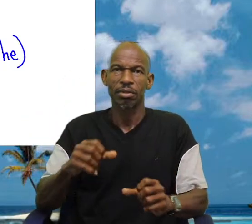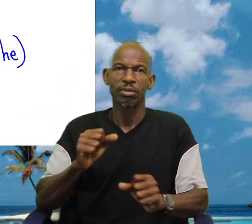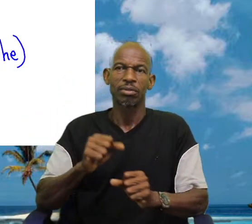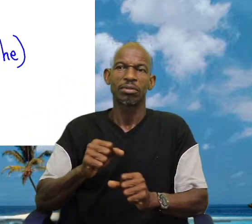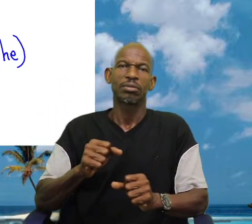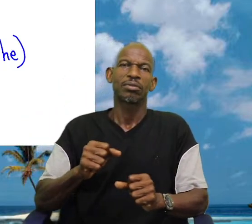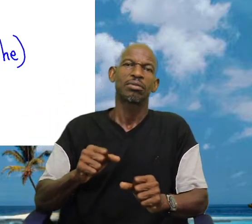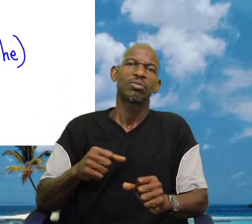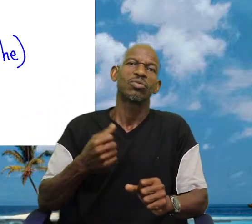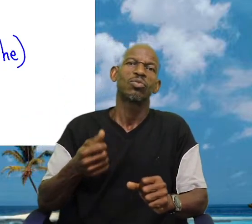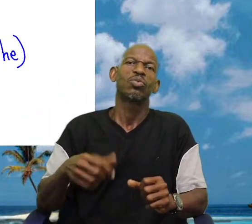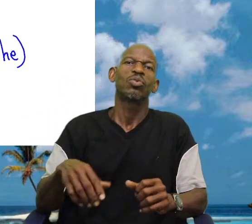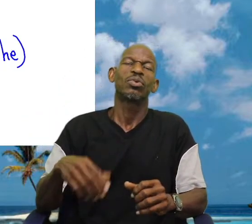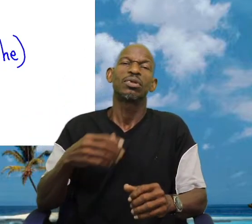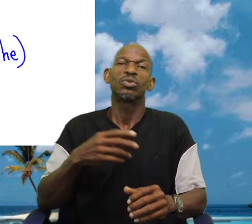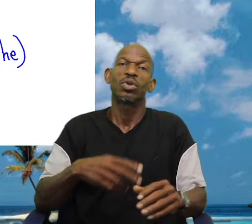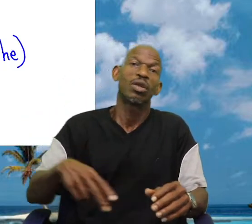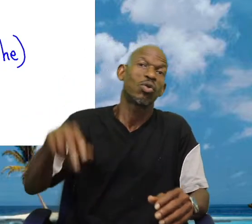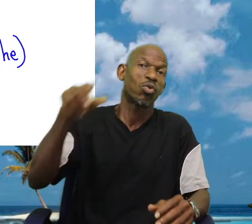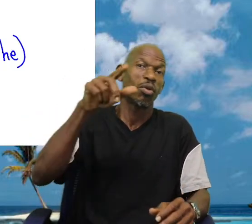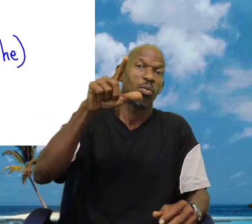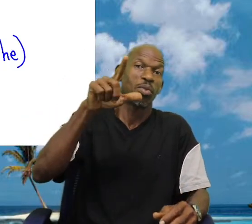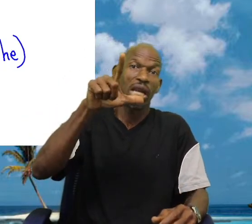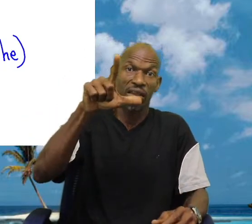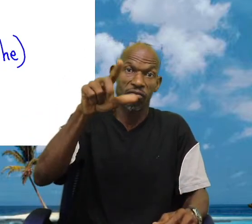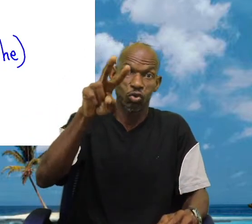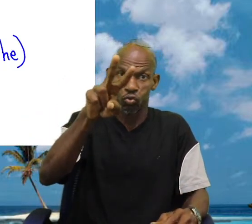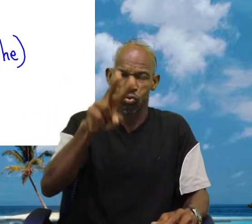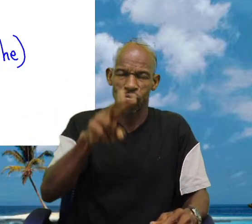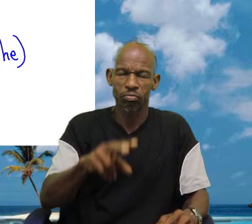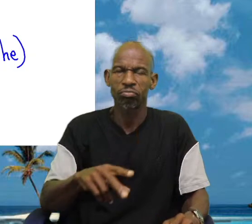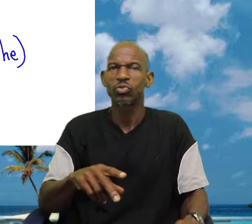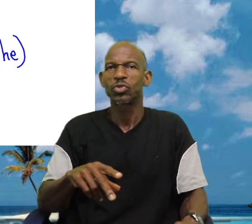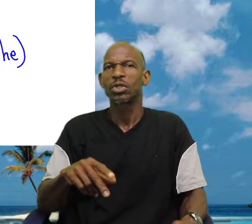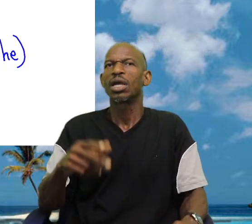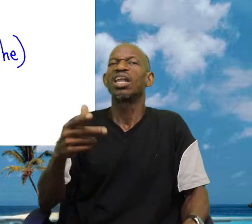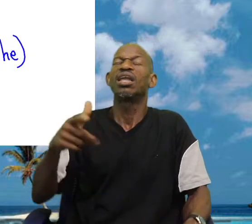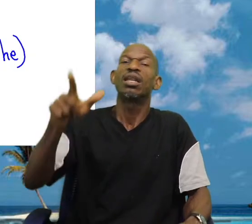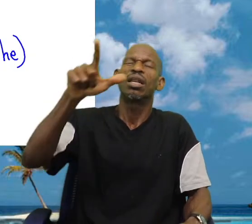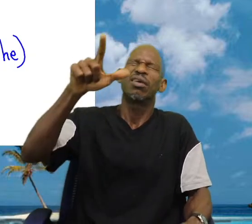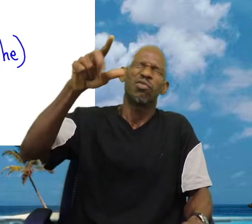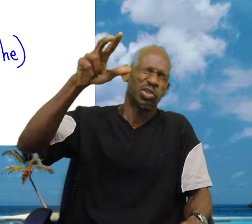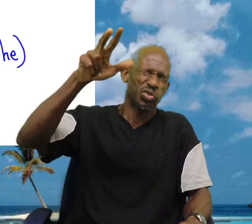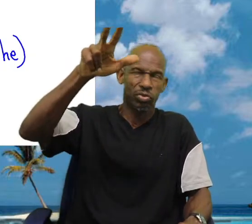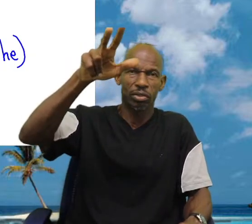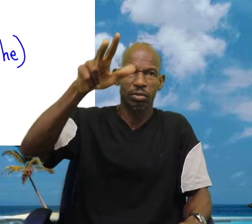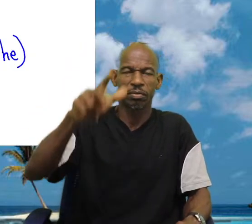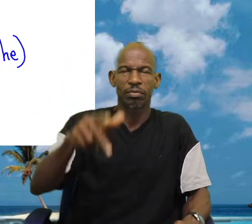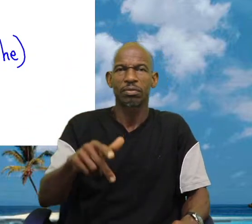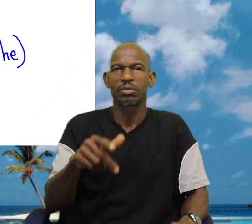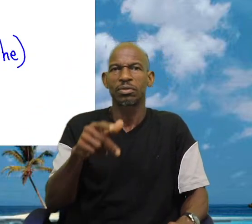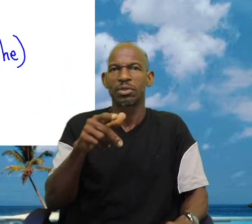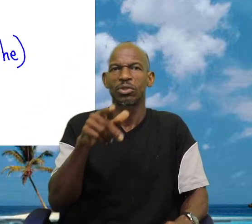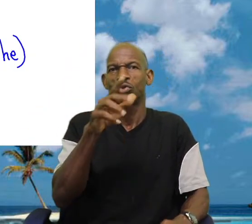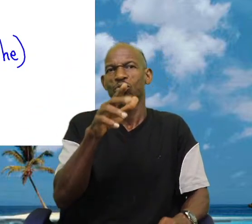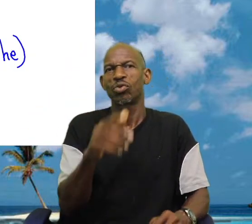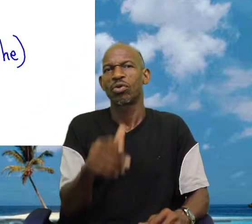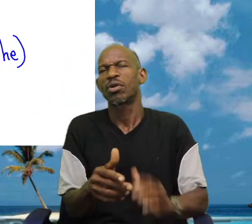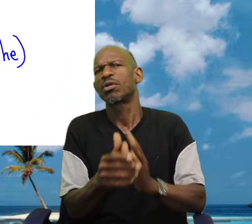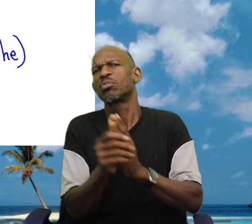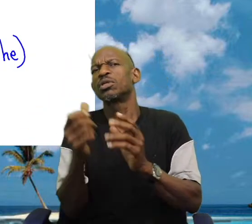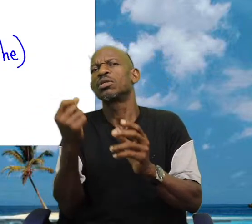level 2 and we're going up and up, you are building your ability to understand and create